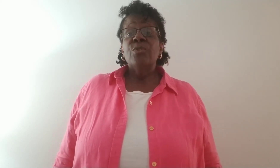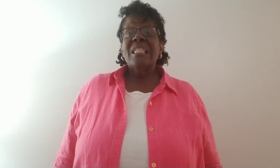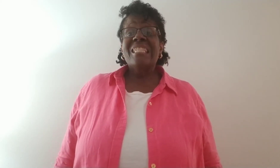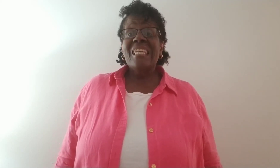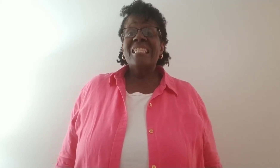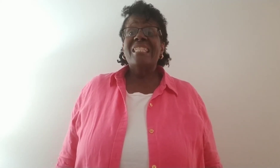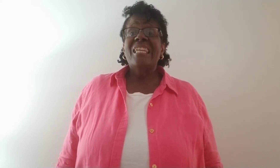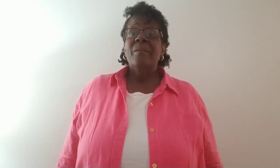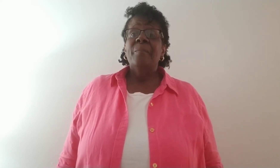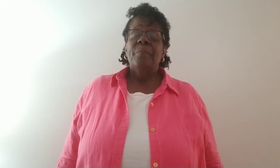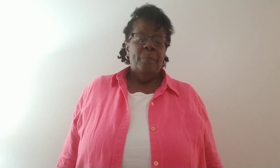160,